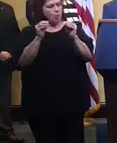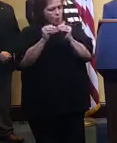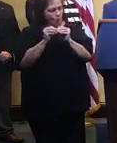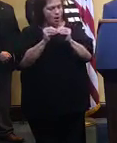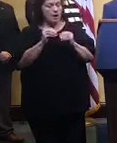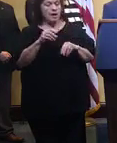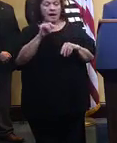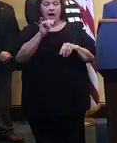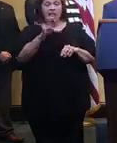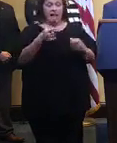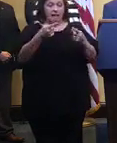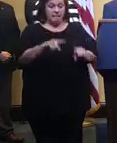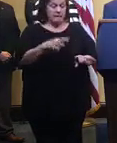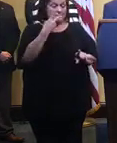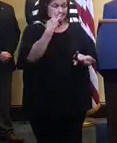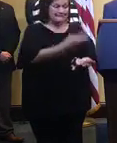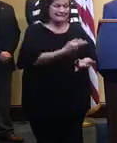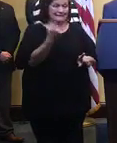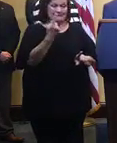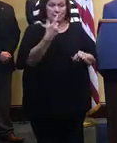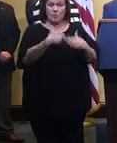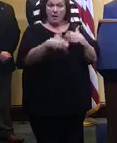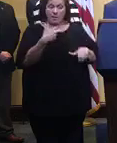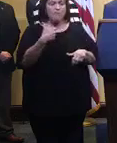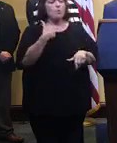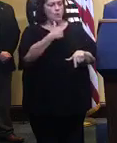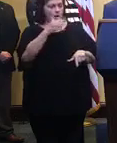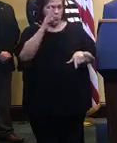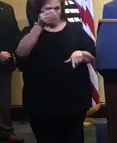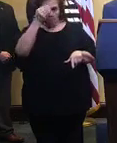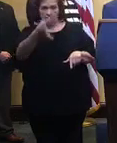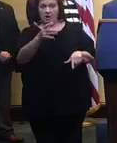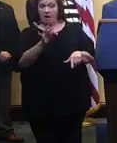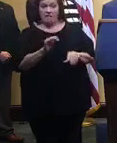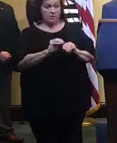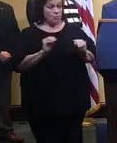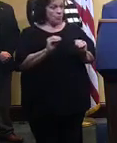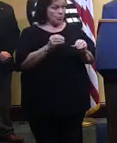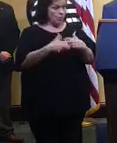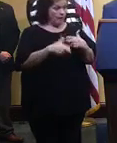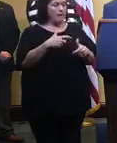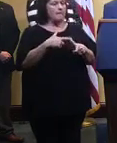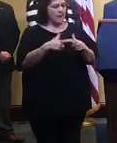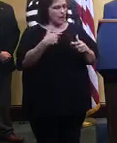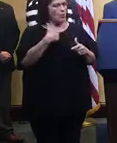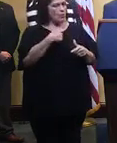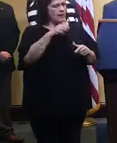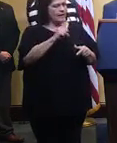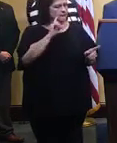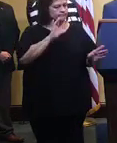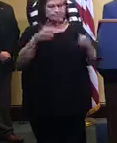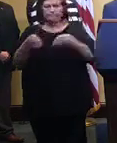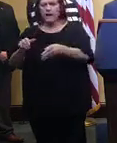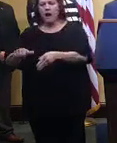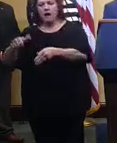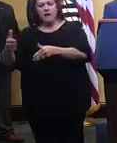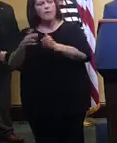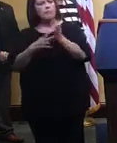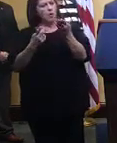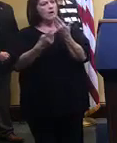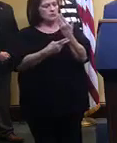a problem that to be addressed or there's not a problem, so we can move on and focus on another infrastructure that belongs to the